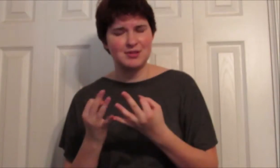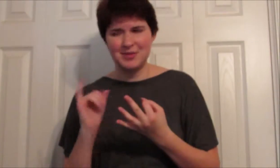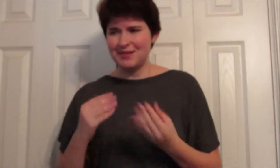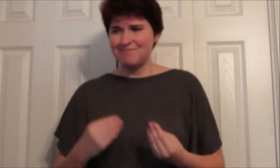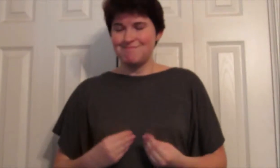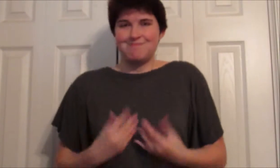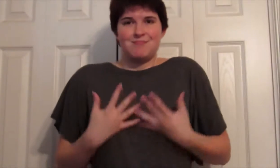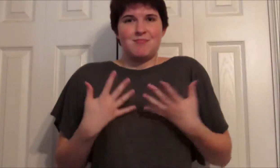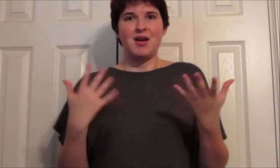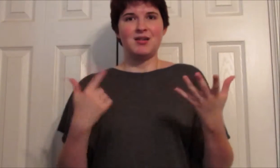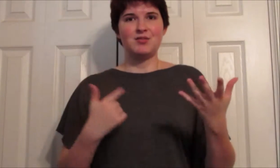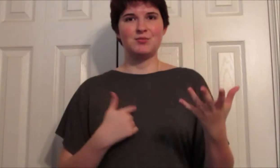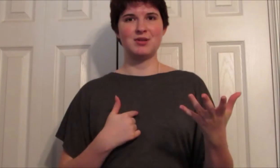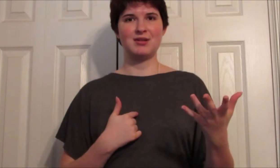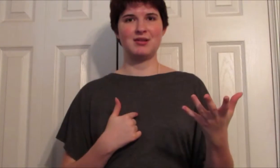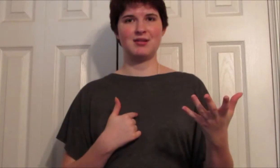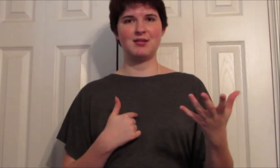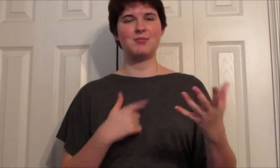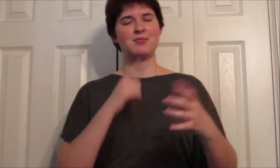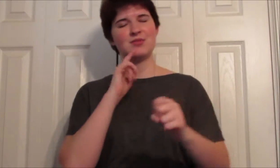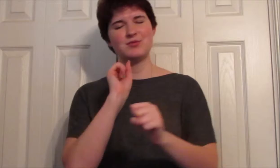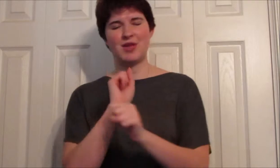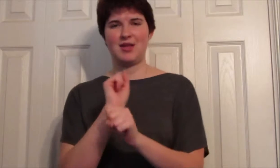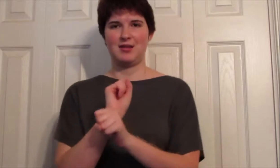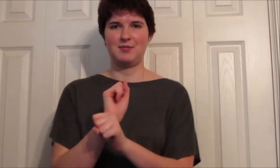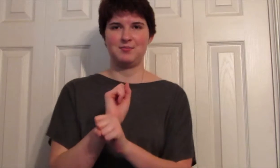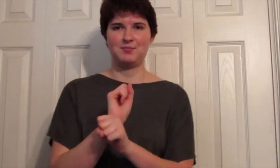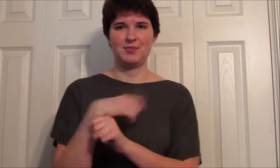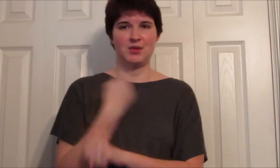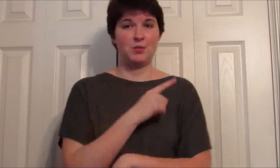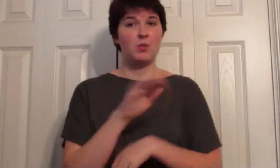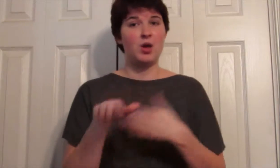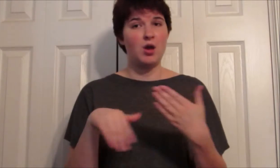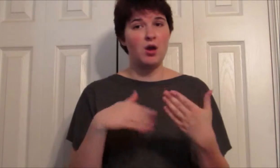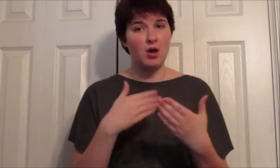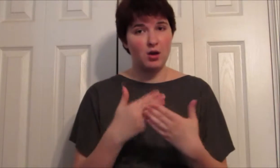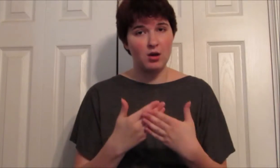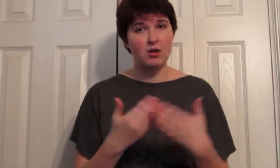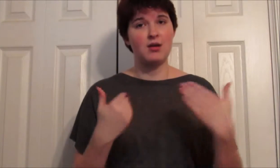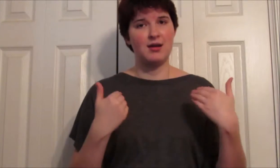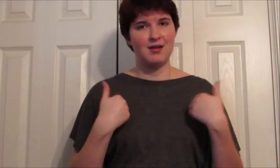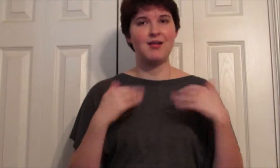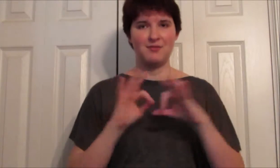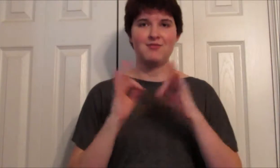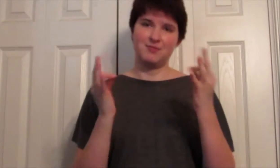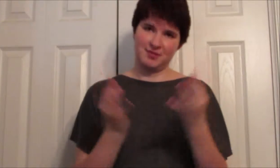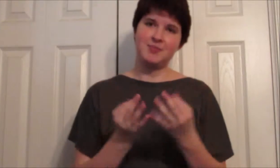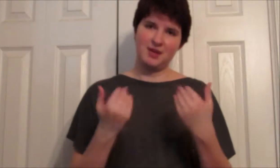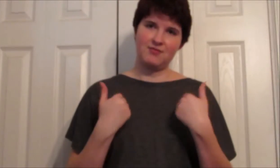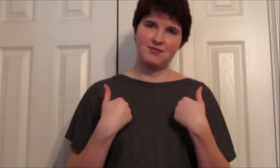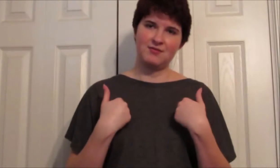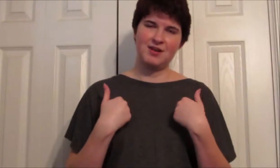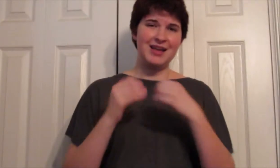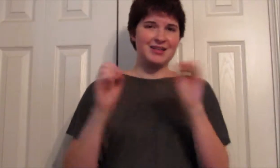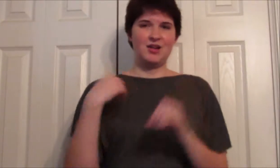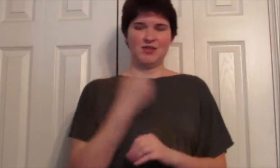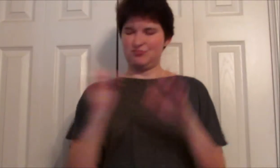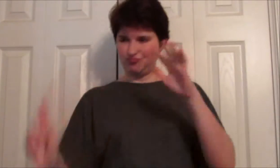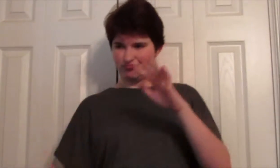mean, it's inspiring. Because the reality is, we all have a family. None of us just showed